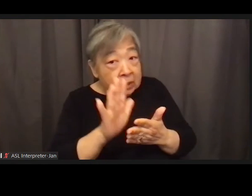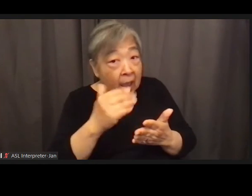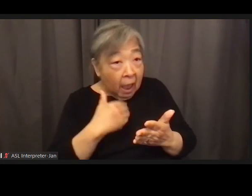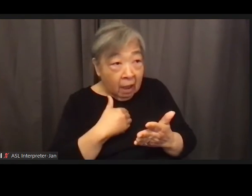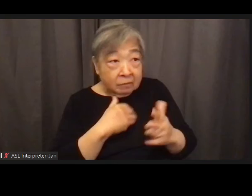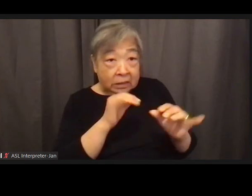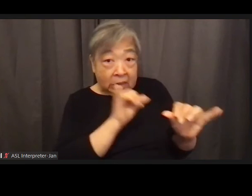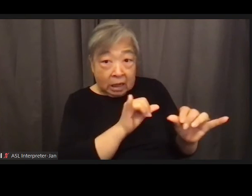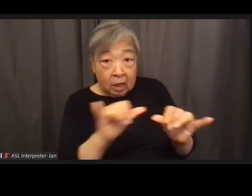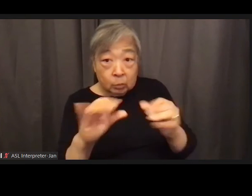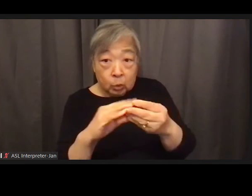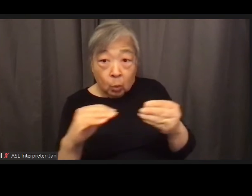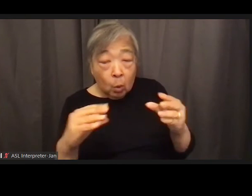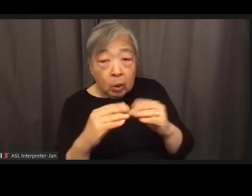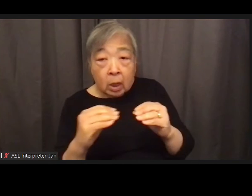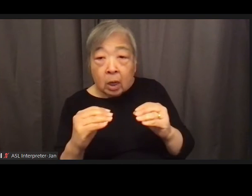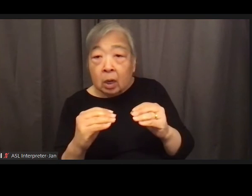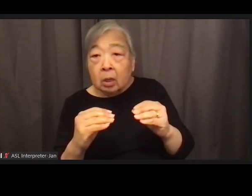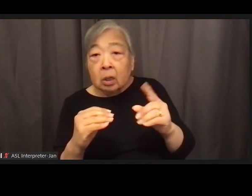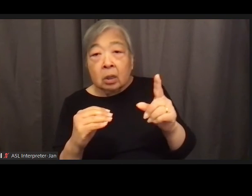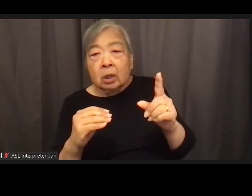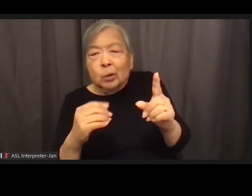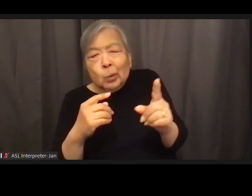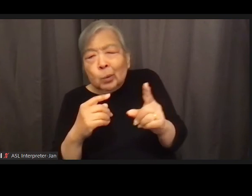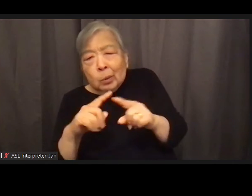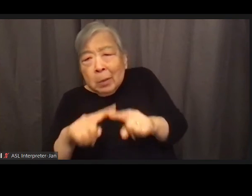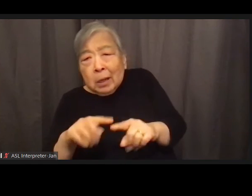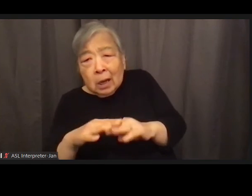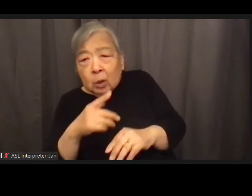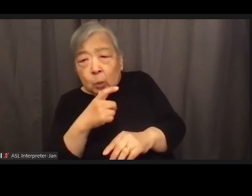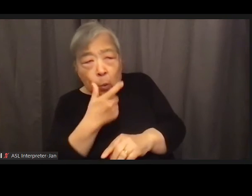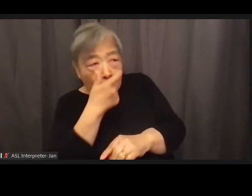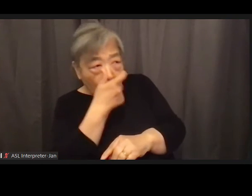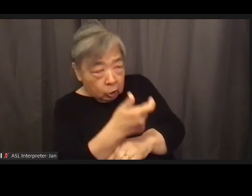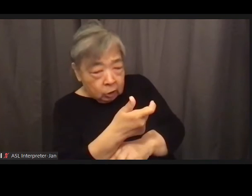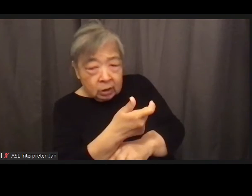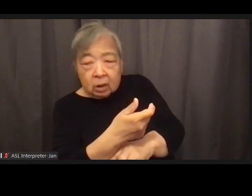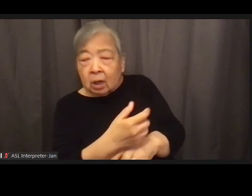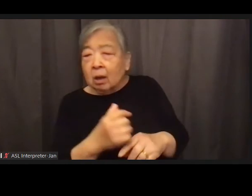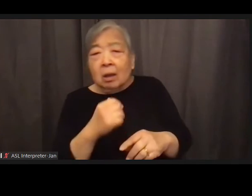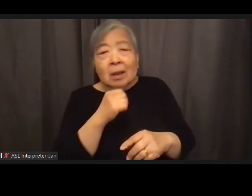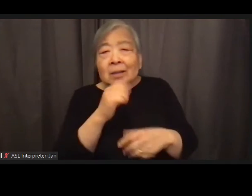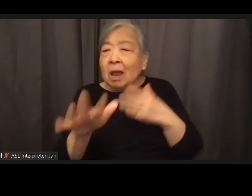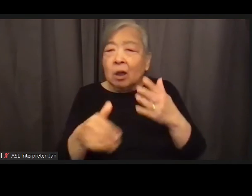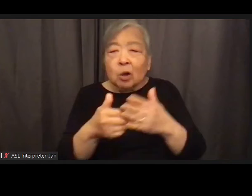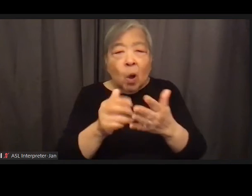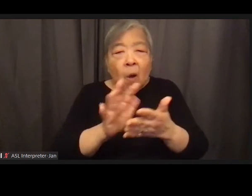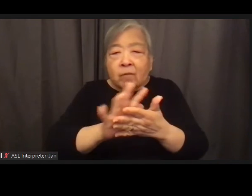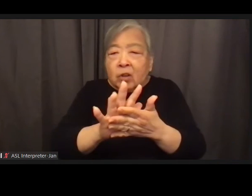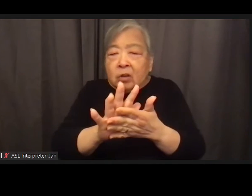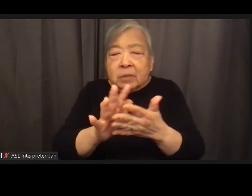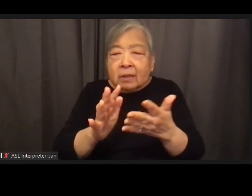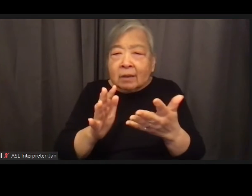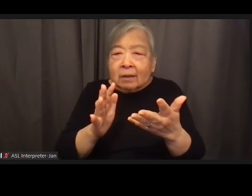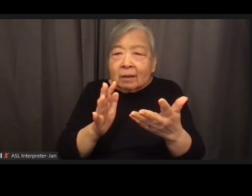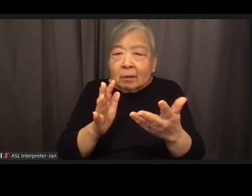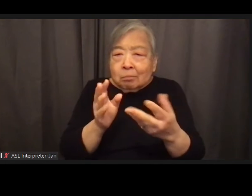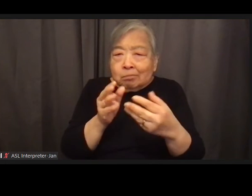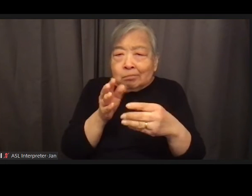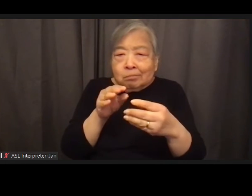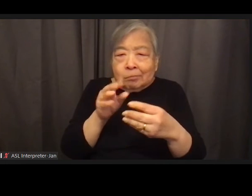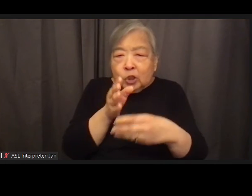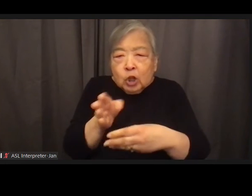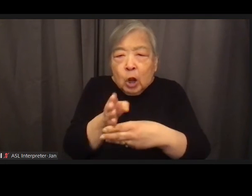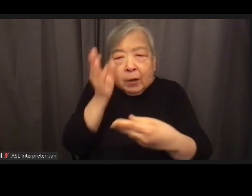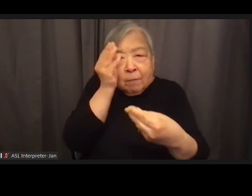story to whoever watches it. And not all films are informative in the way, to answer the